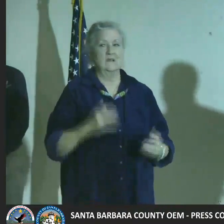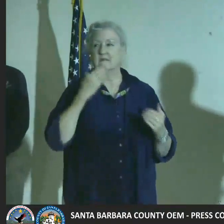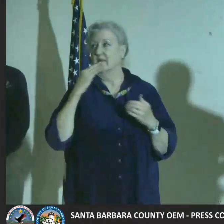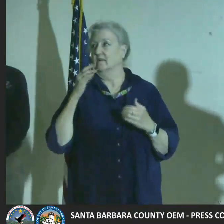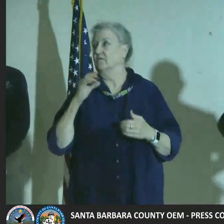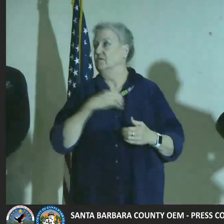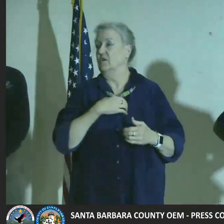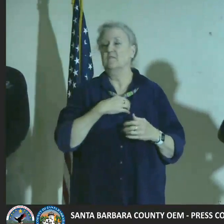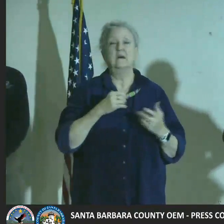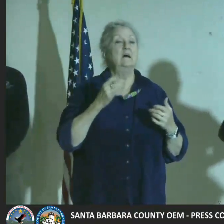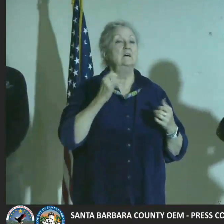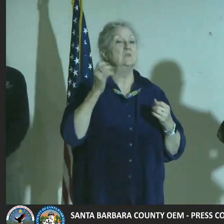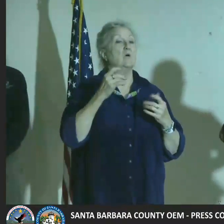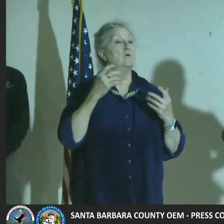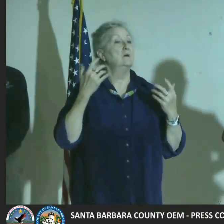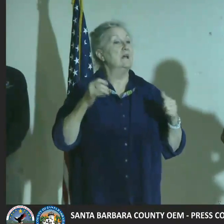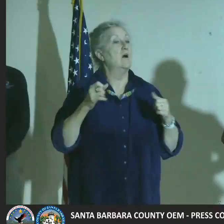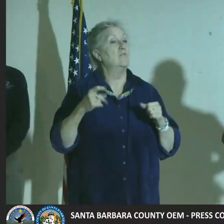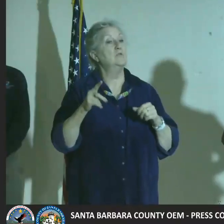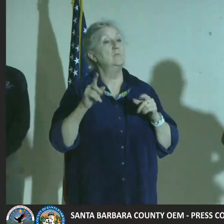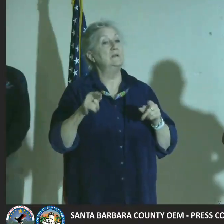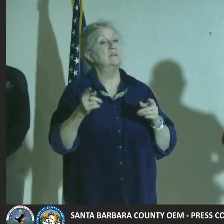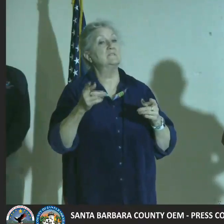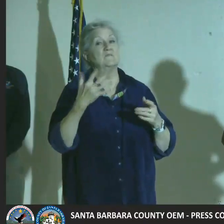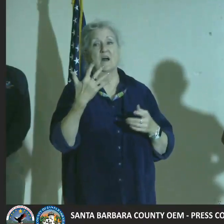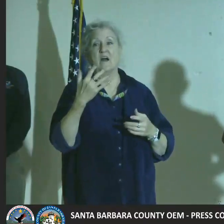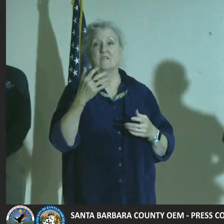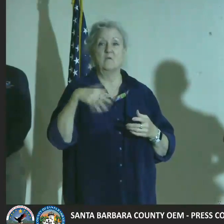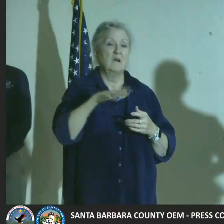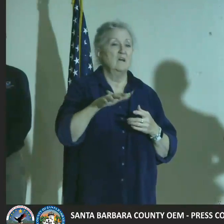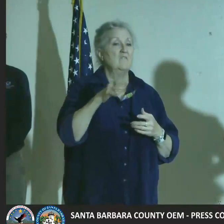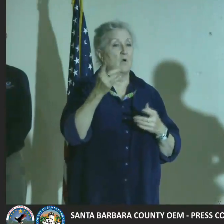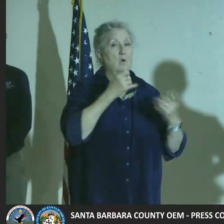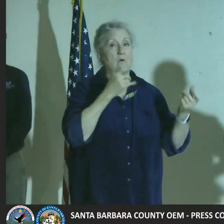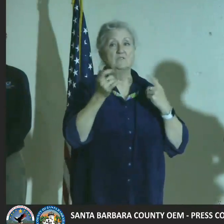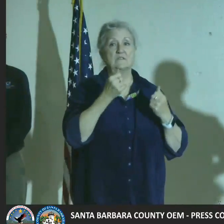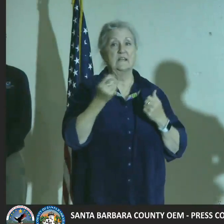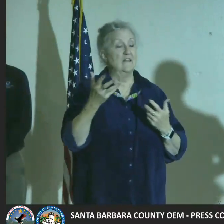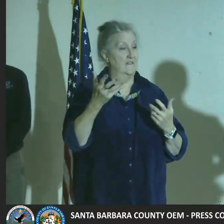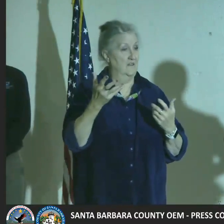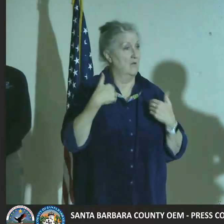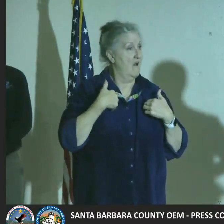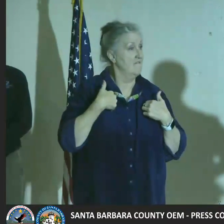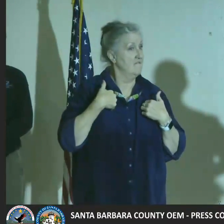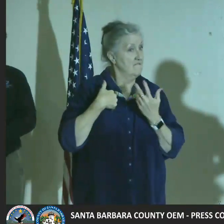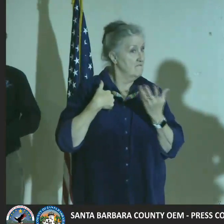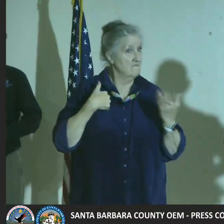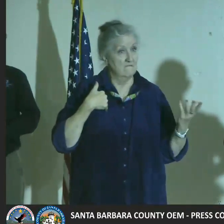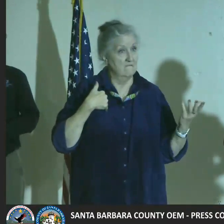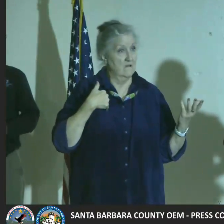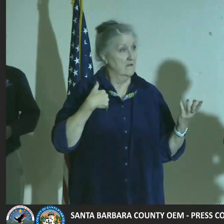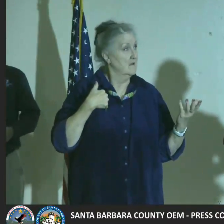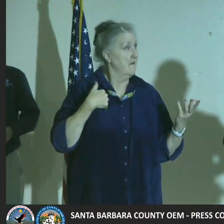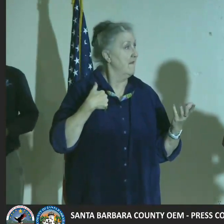Thank you, Sheriff. So we'll take a few minutes, 5 or so minutes for any questions that anybody may have.